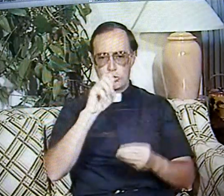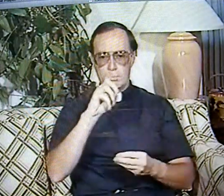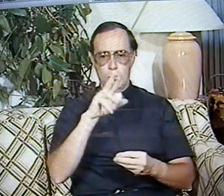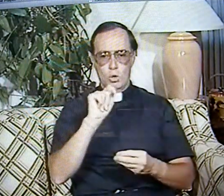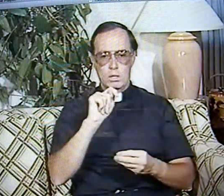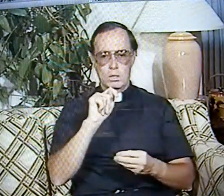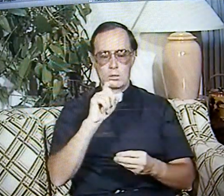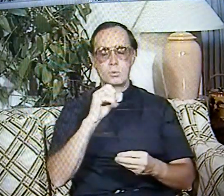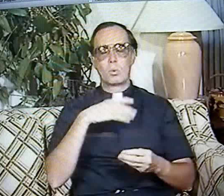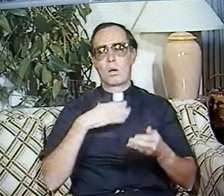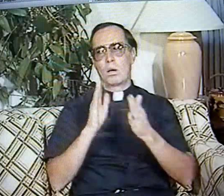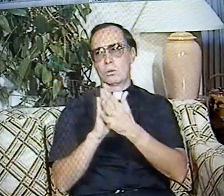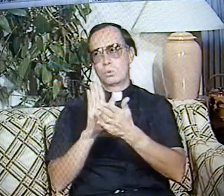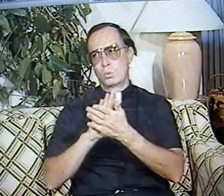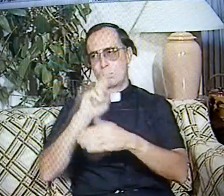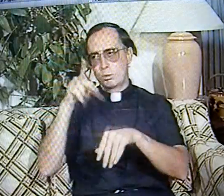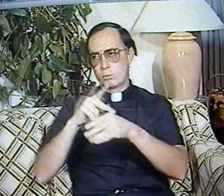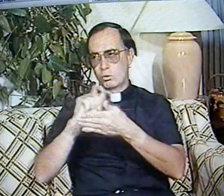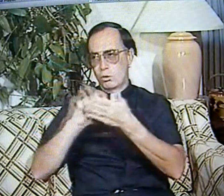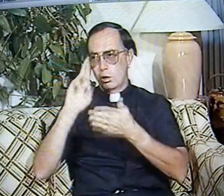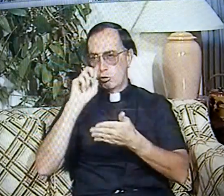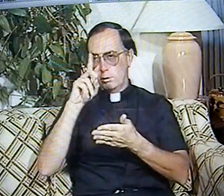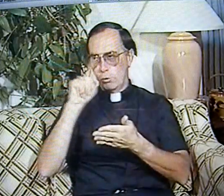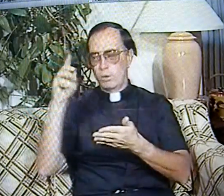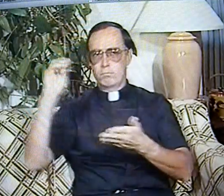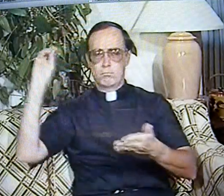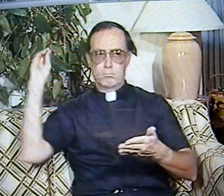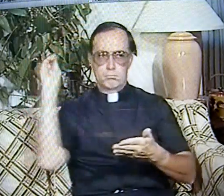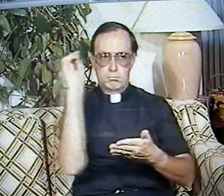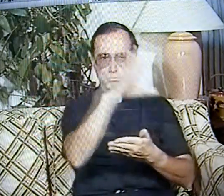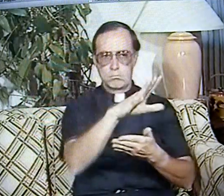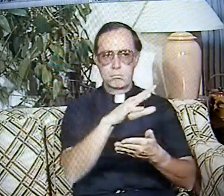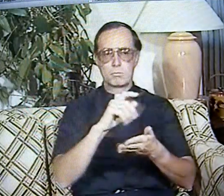have your school's principal send me a report.